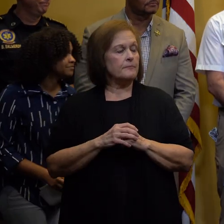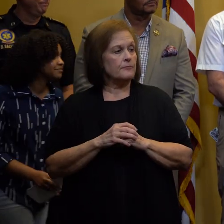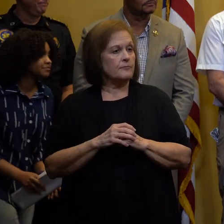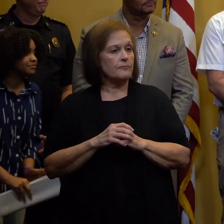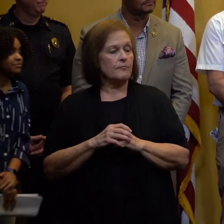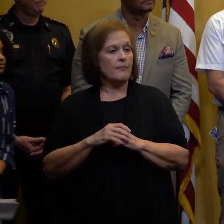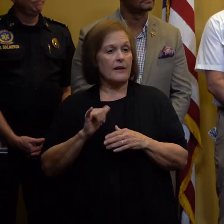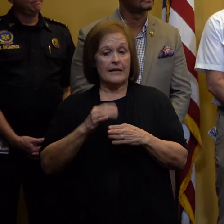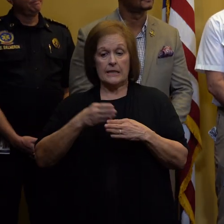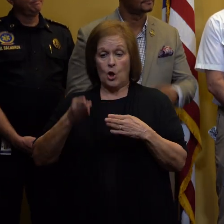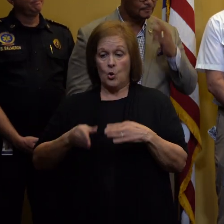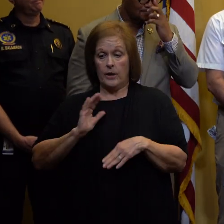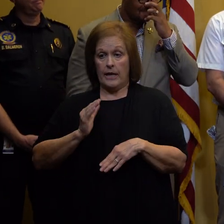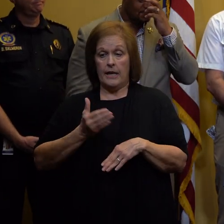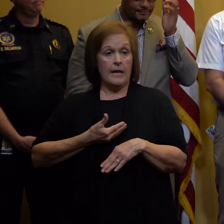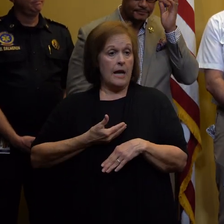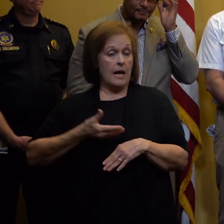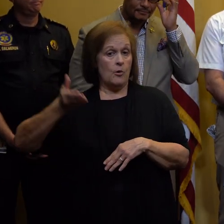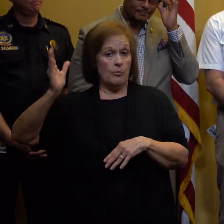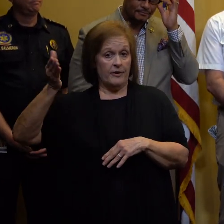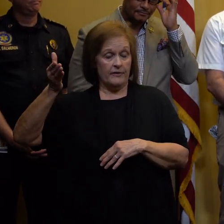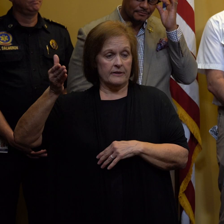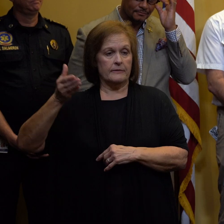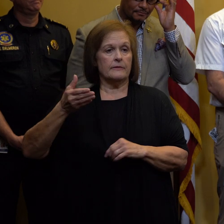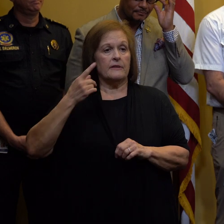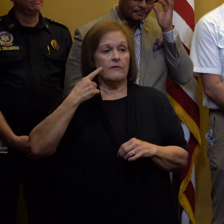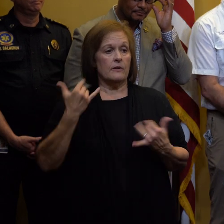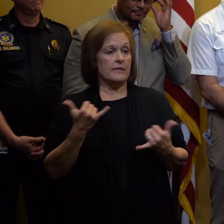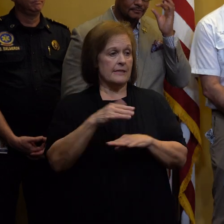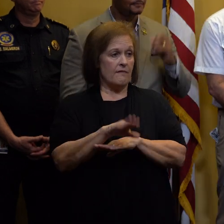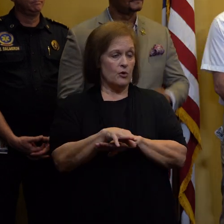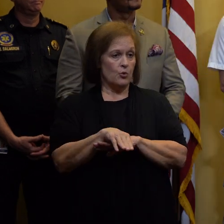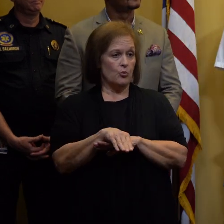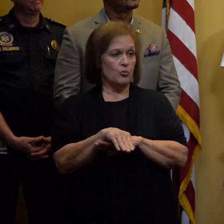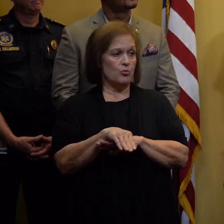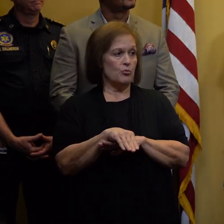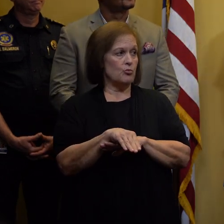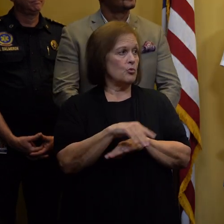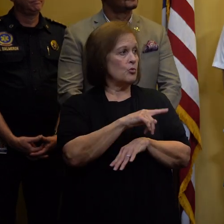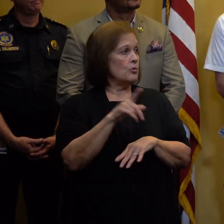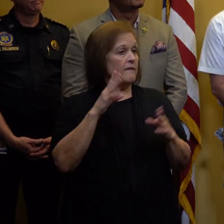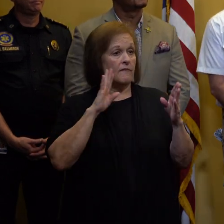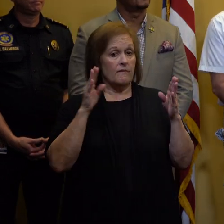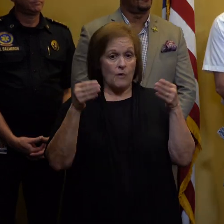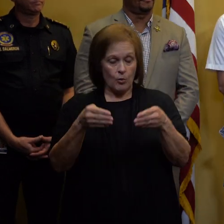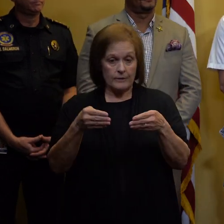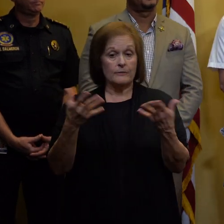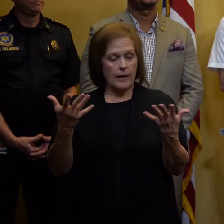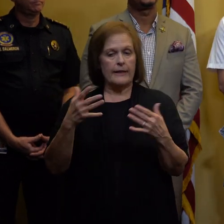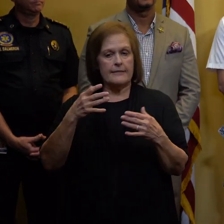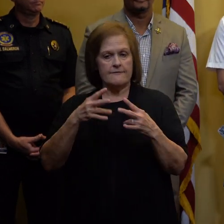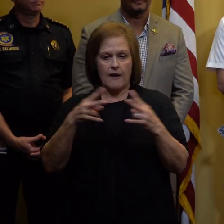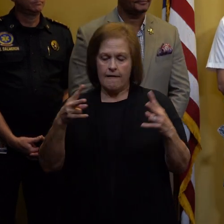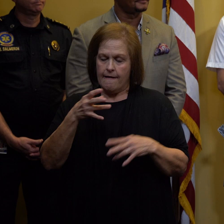has concluded our press briefing for you this afternoon. Again, focusing on the excessive heat